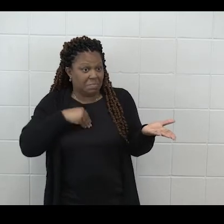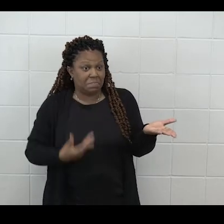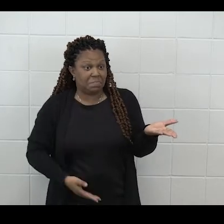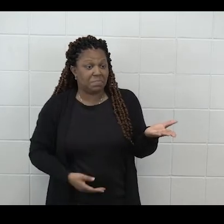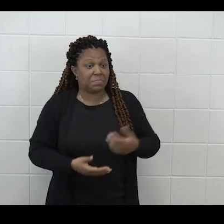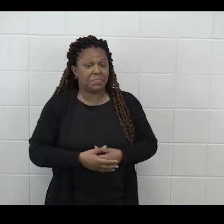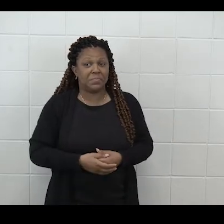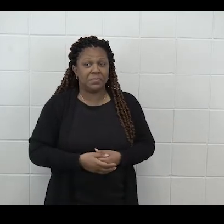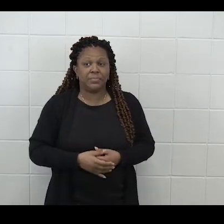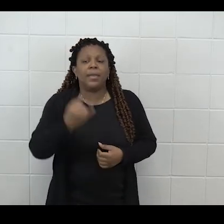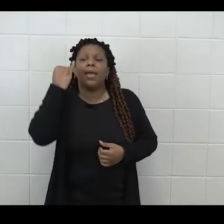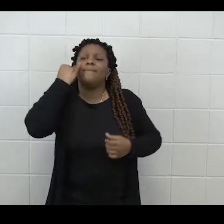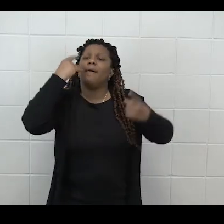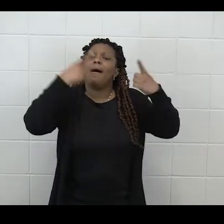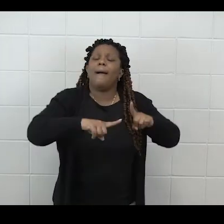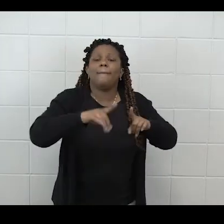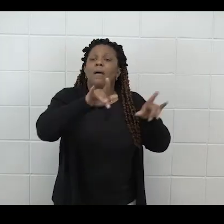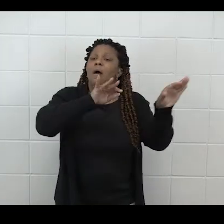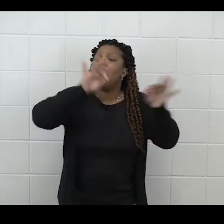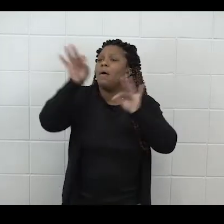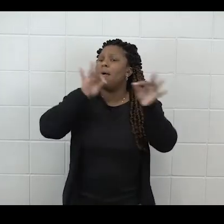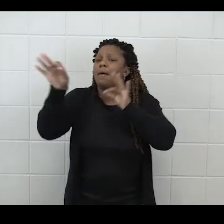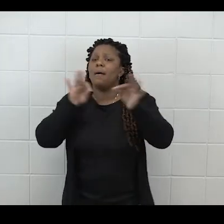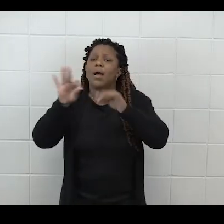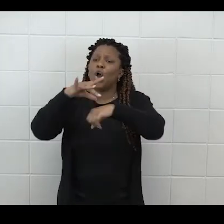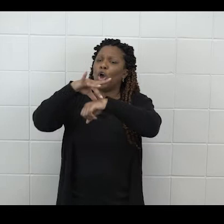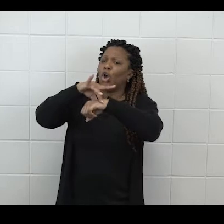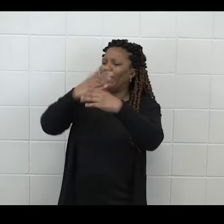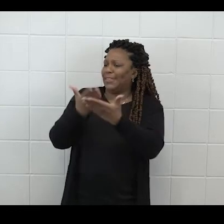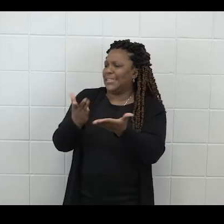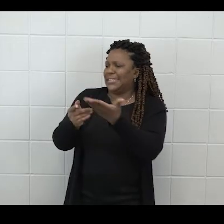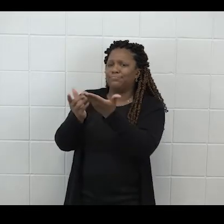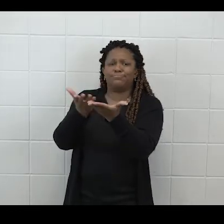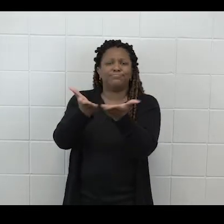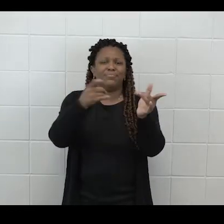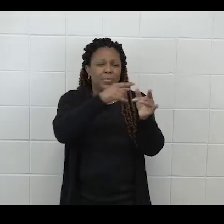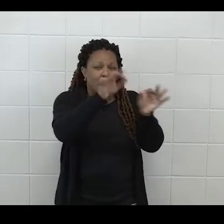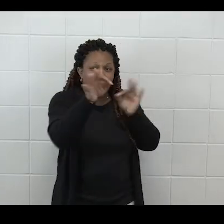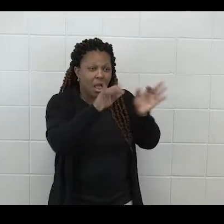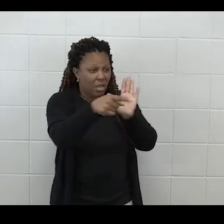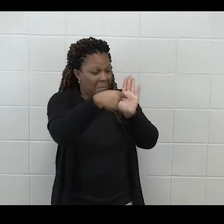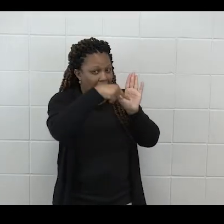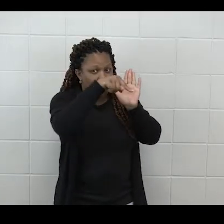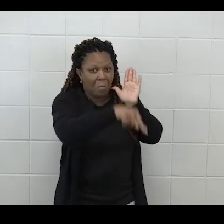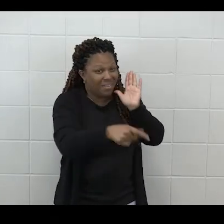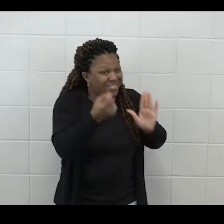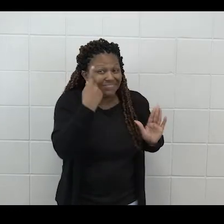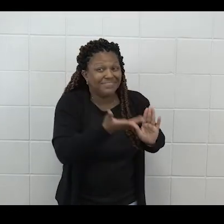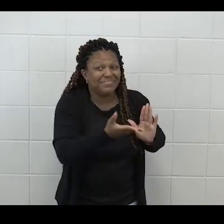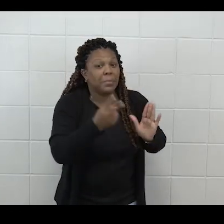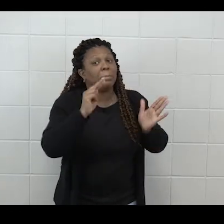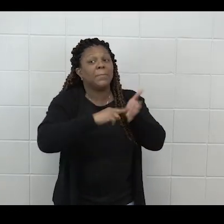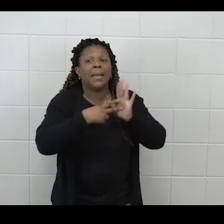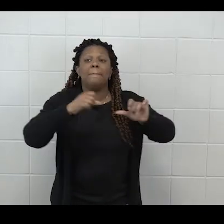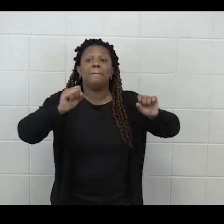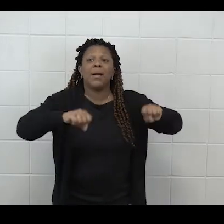testimony. If I have told you about earthly things and you do not believe, how can you believe if